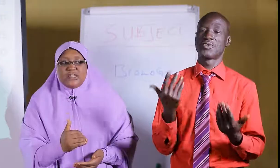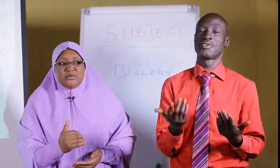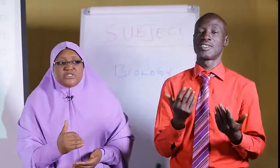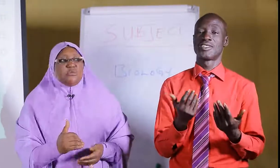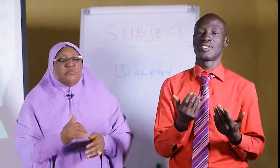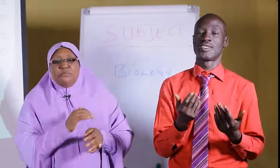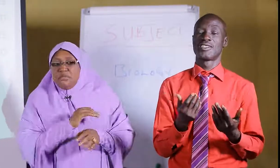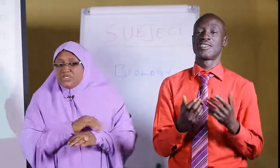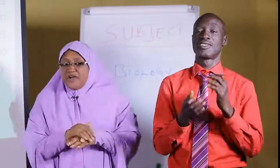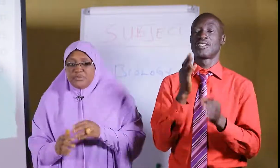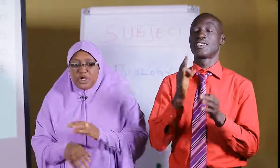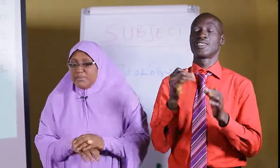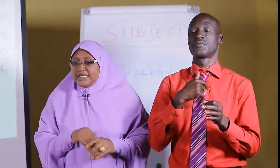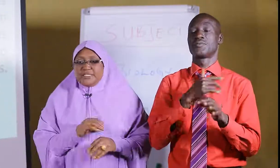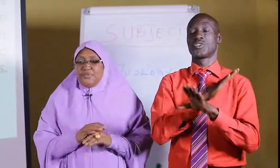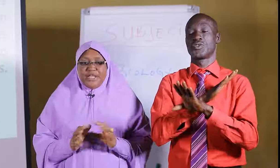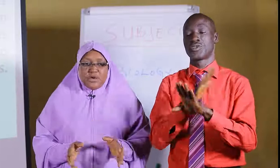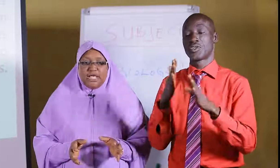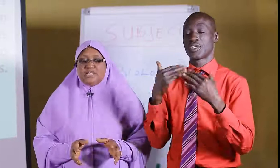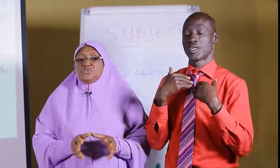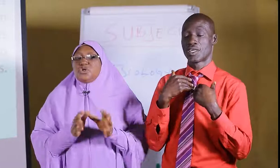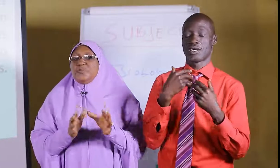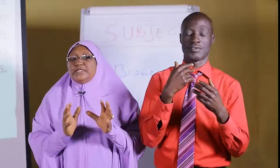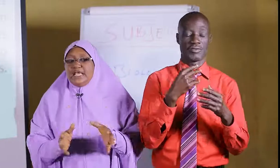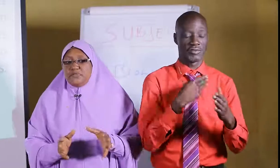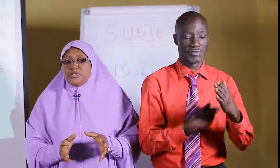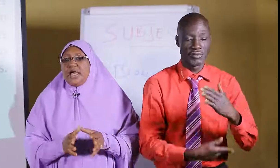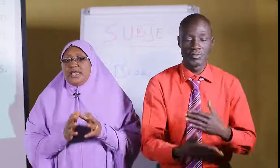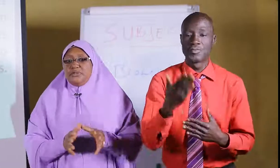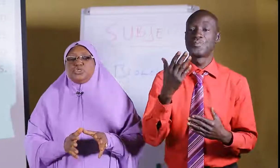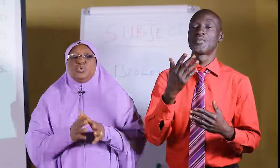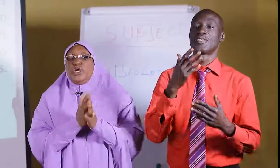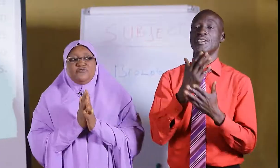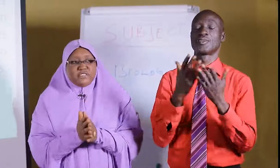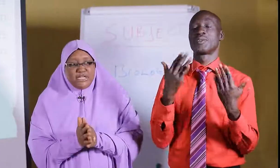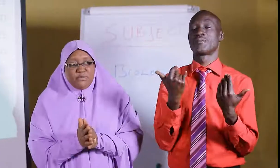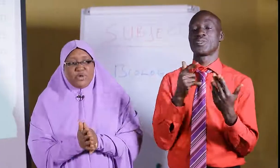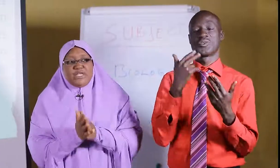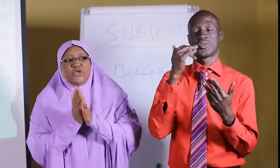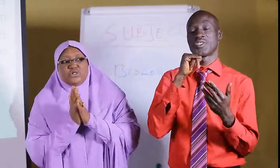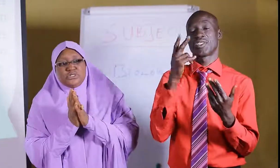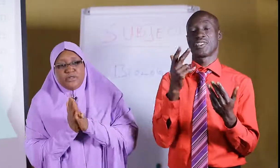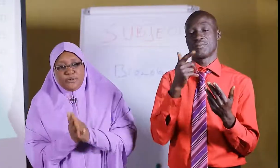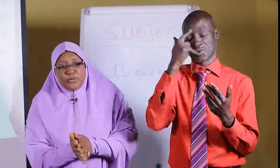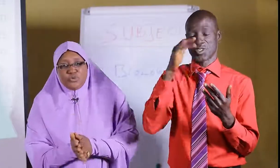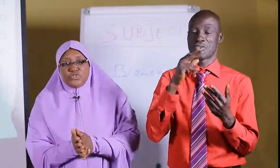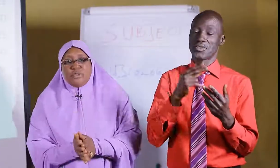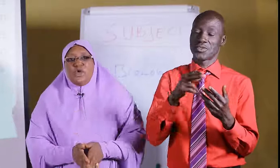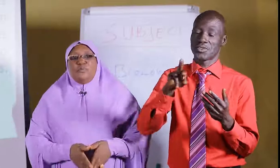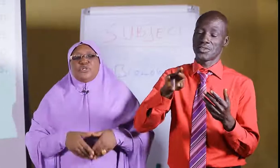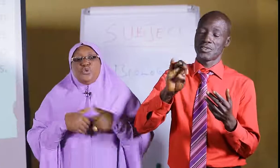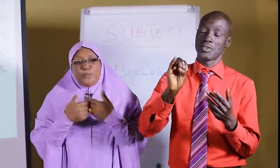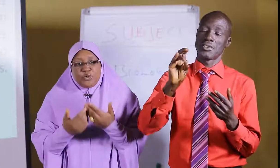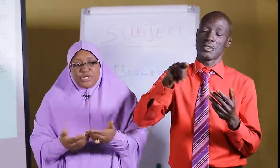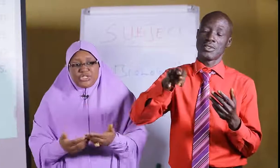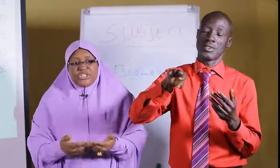and animals must have become extinct by now. That is, some plant and animals, you will not even see them because they are not reproducing.